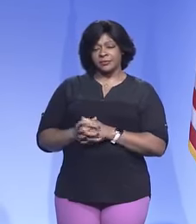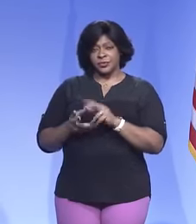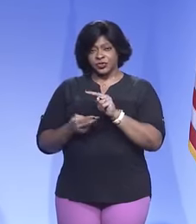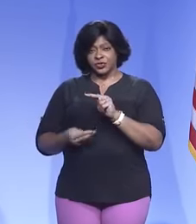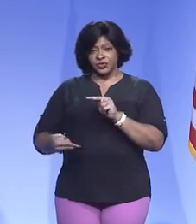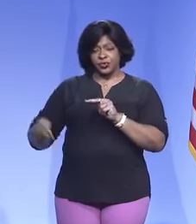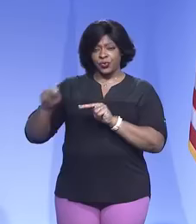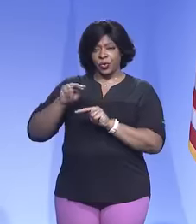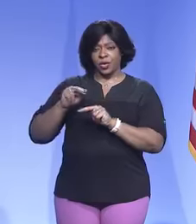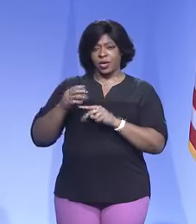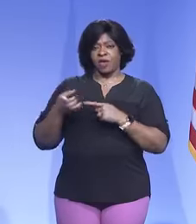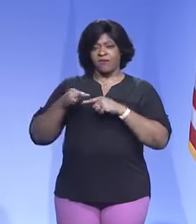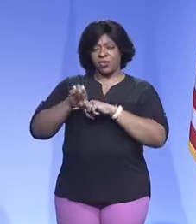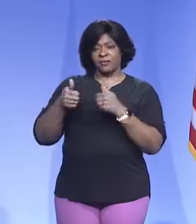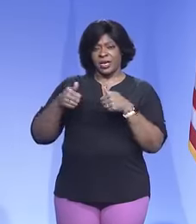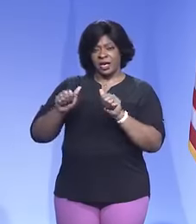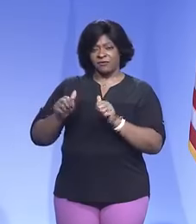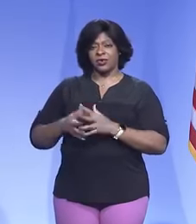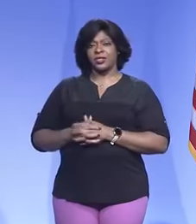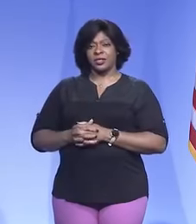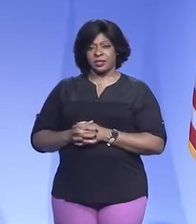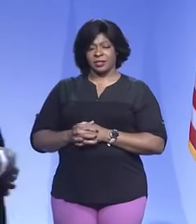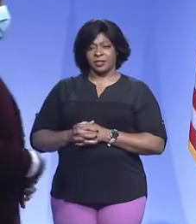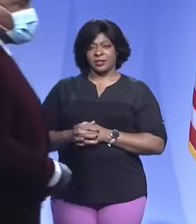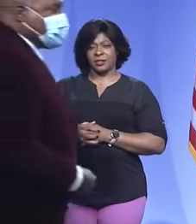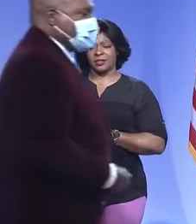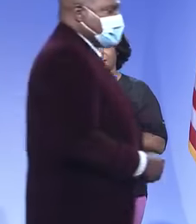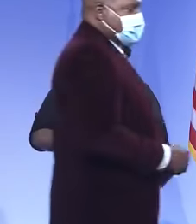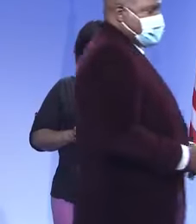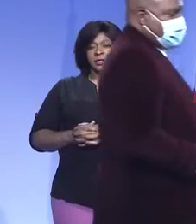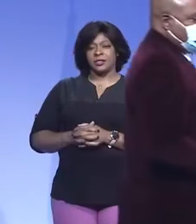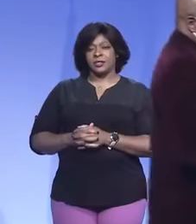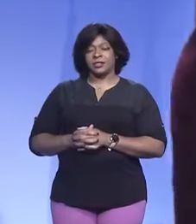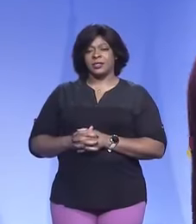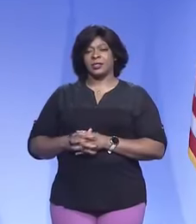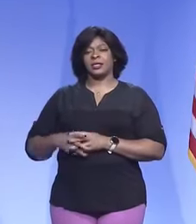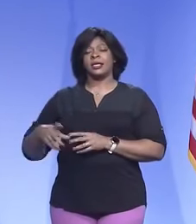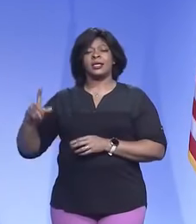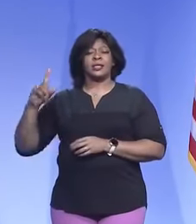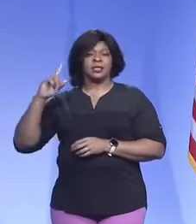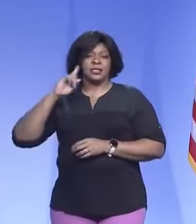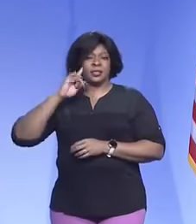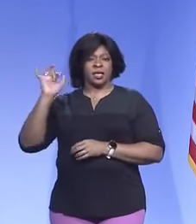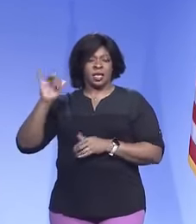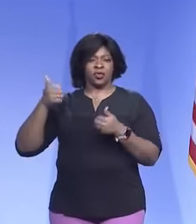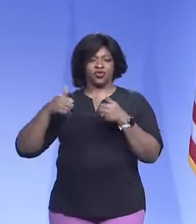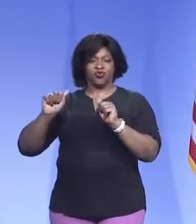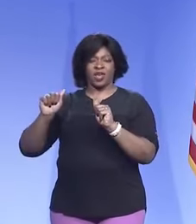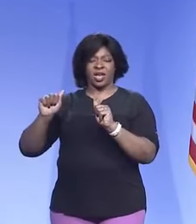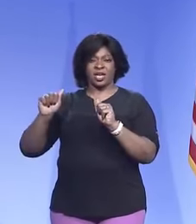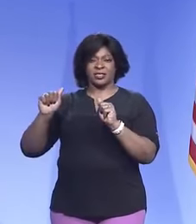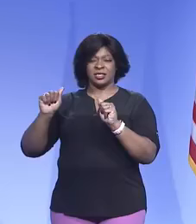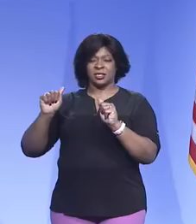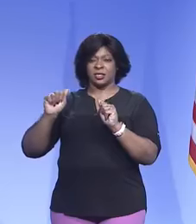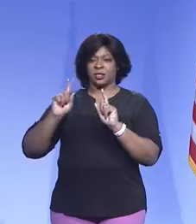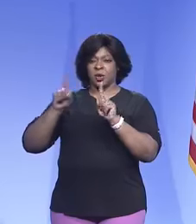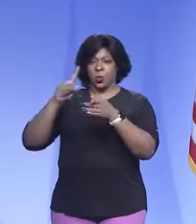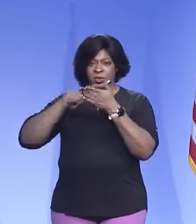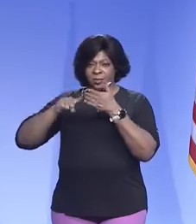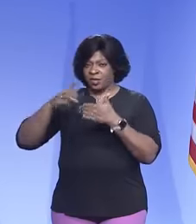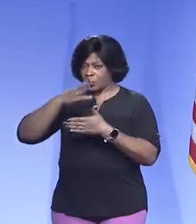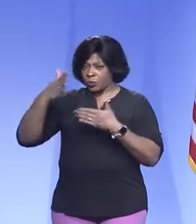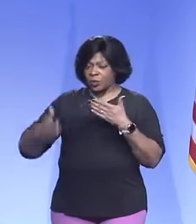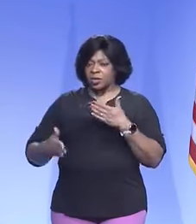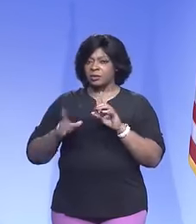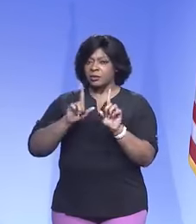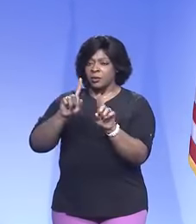increasing the enforcement efforts. It sounds like you're trying to get out this weekend to a